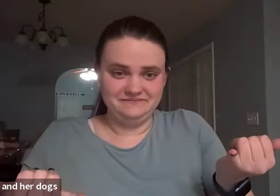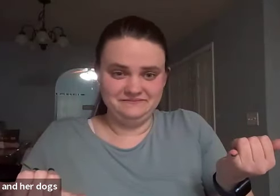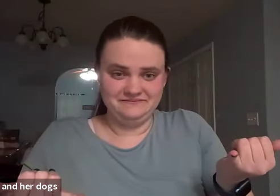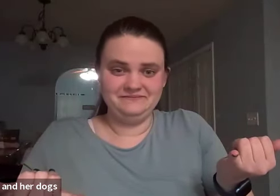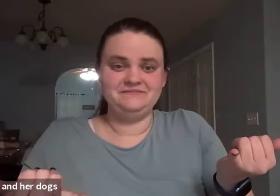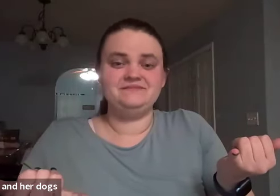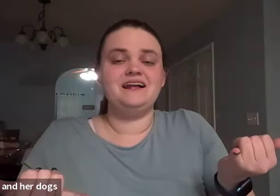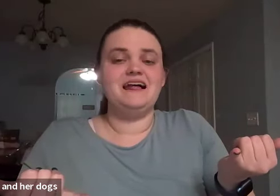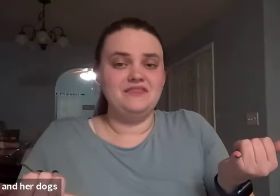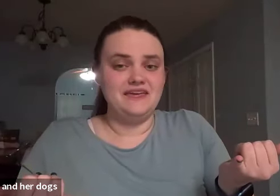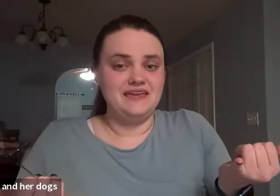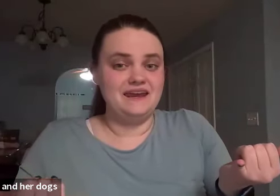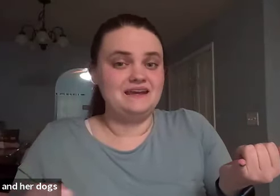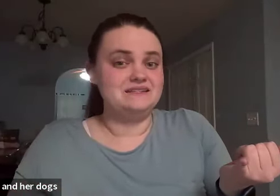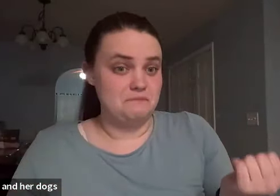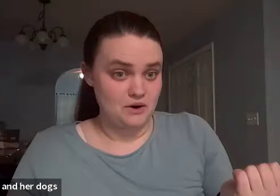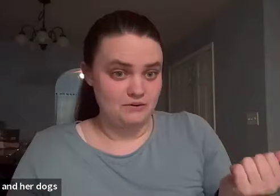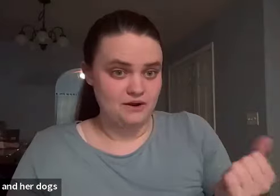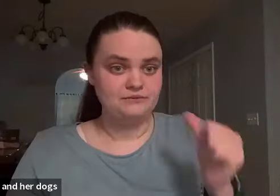and then tomorrow,